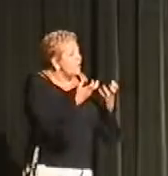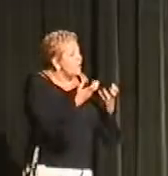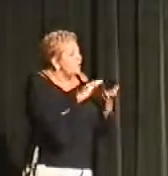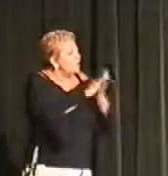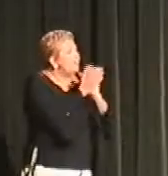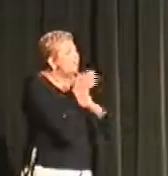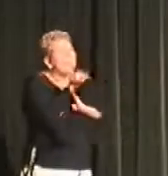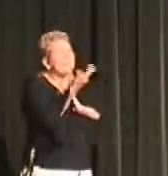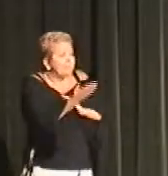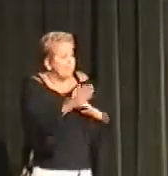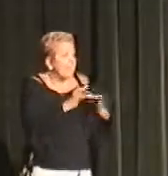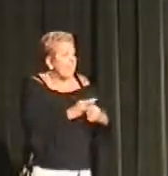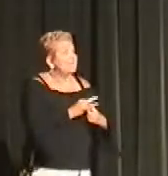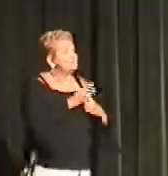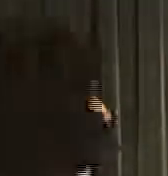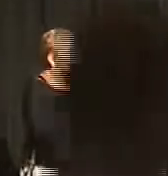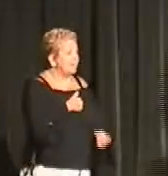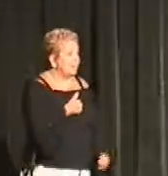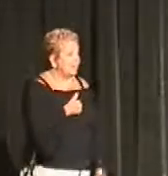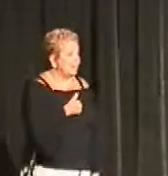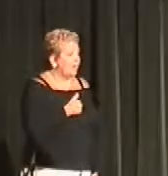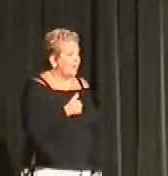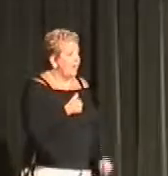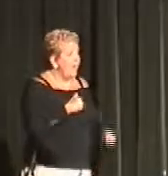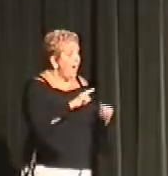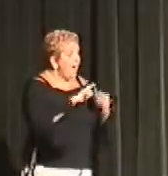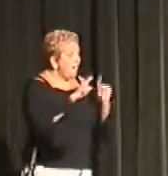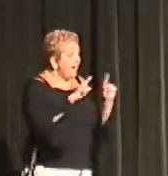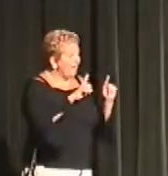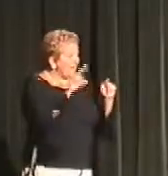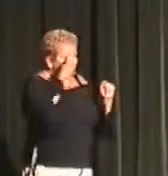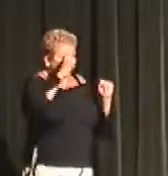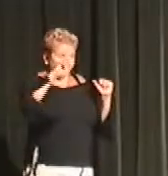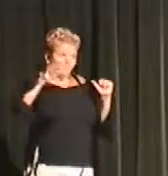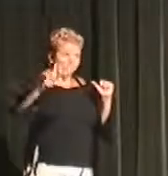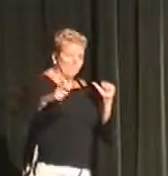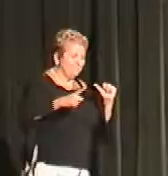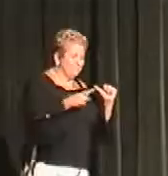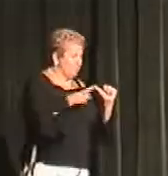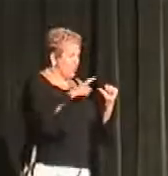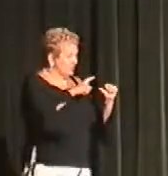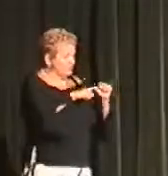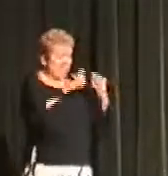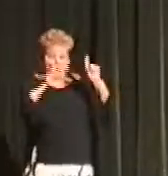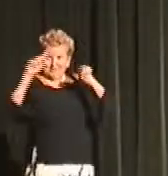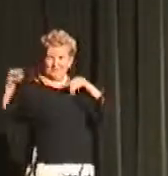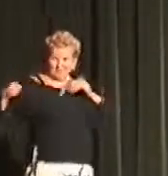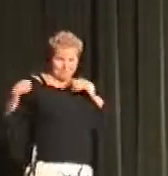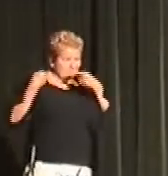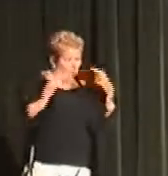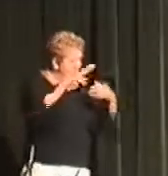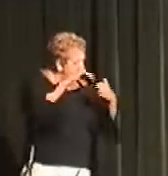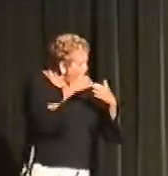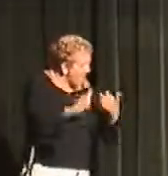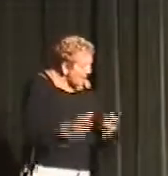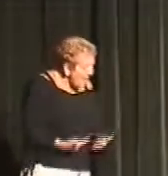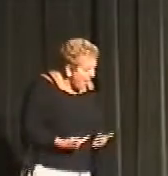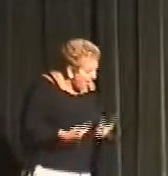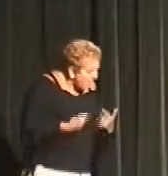thing was I realized for the very first time in my life that I can ever remember, before